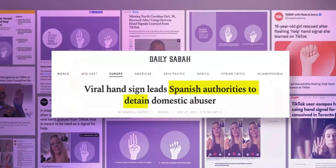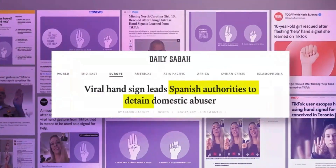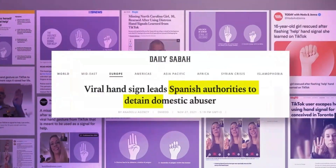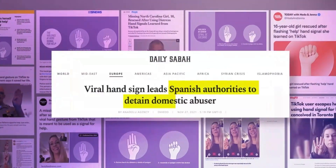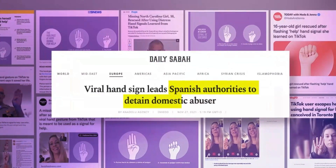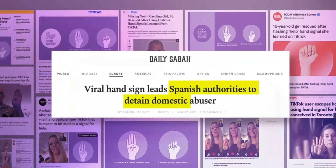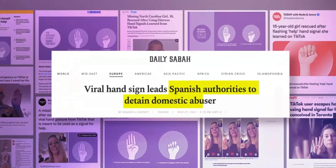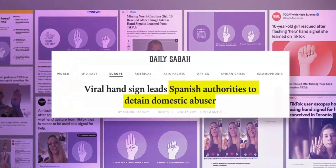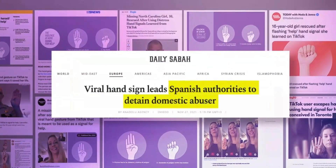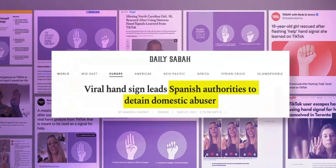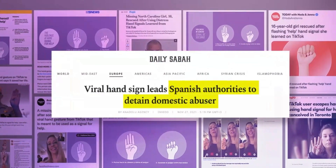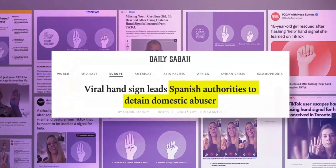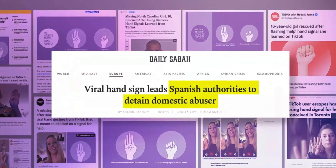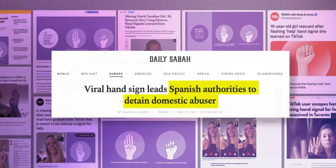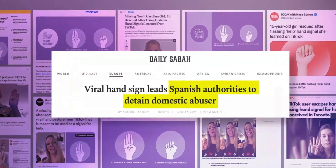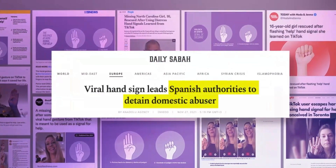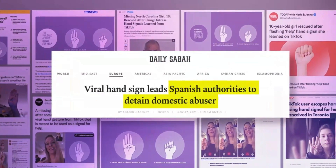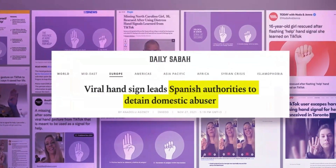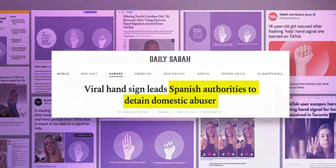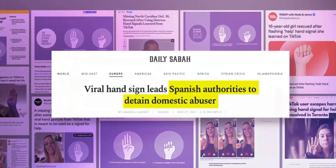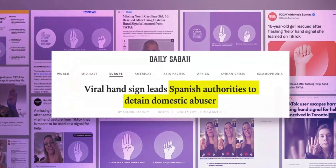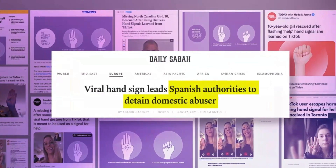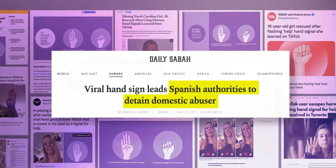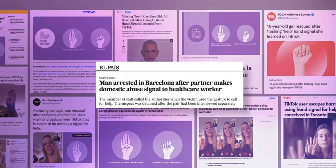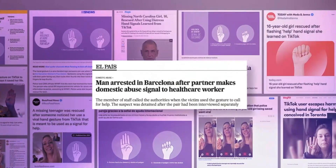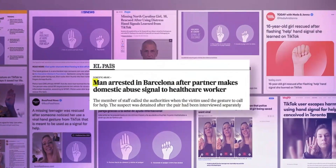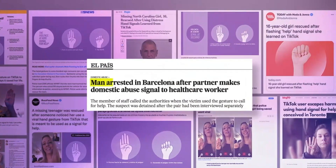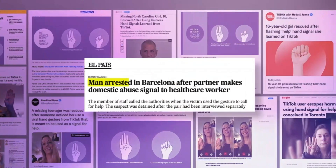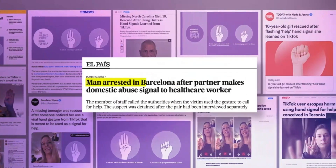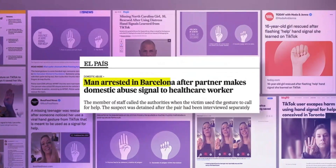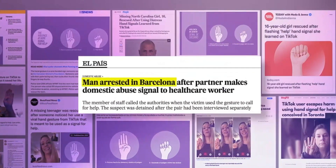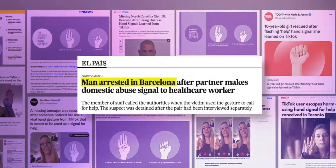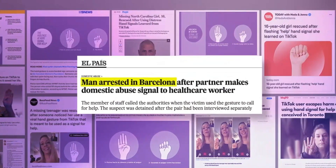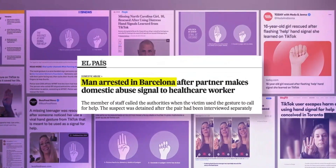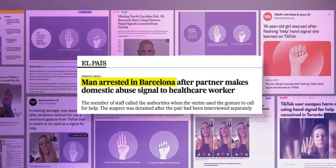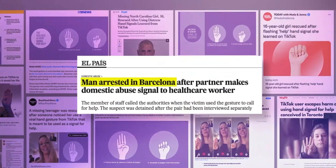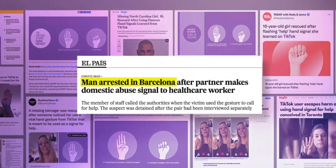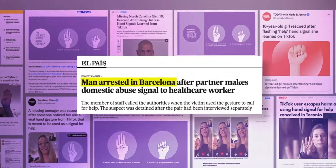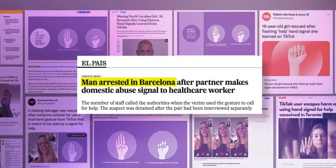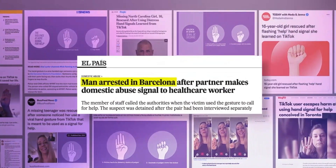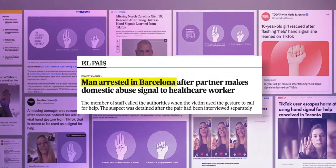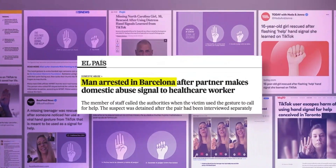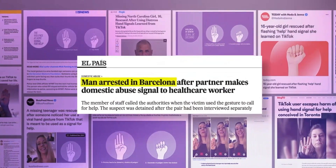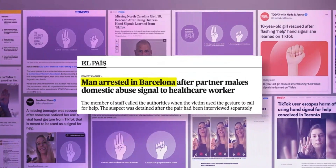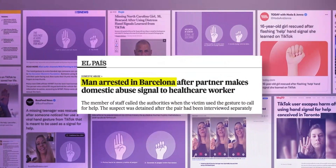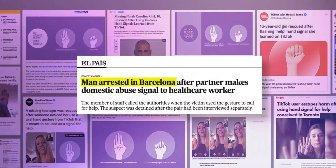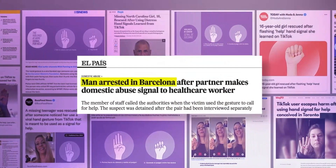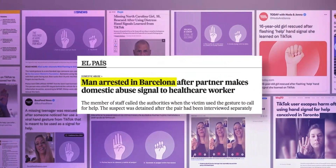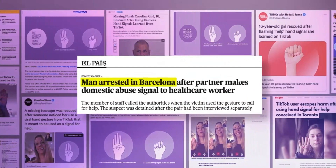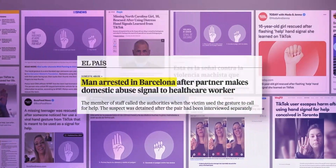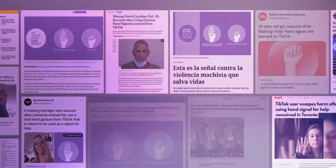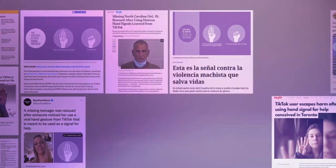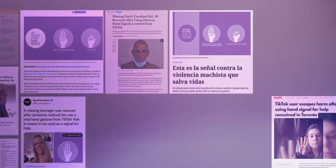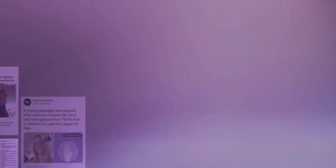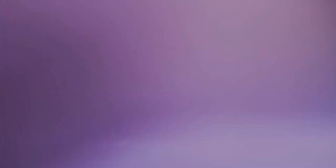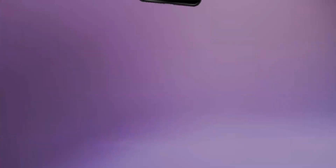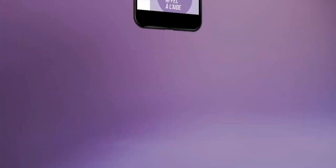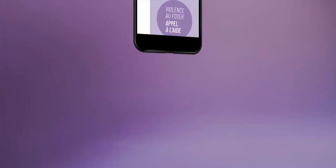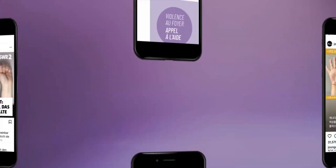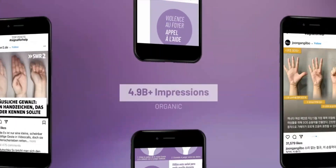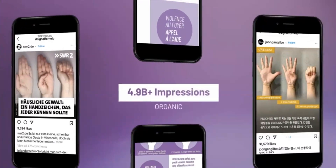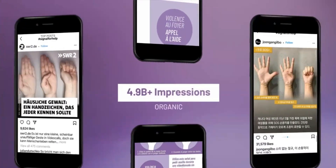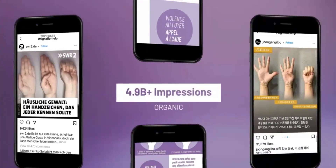man after they saw a woman use the signal during a routine traffic stop. Another man was detained after a woman used the signal in a healthcare